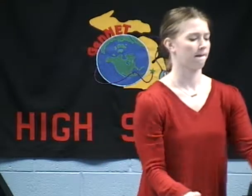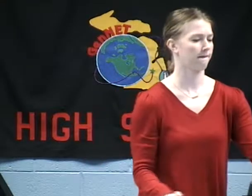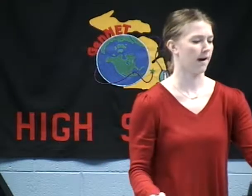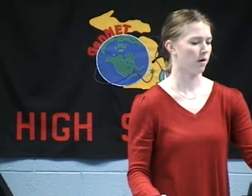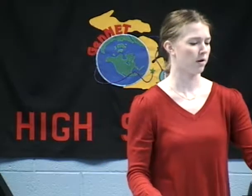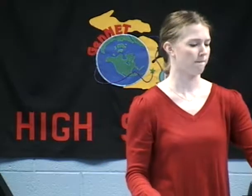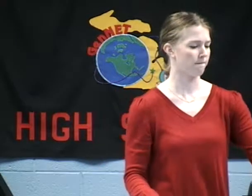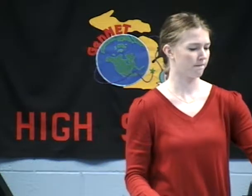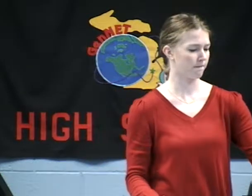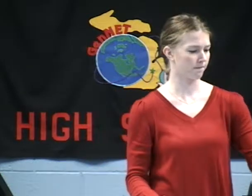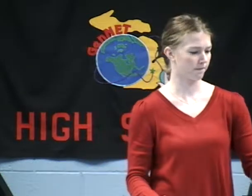Okay, hold on.